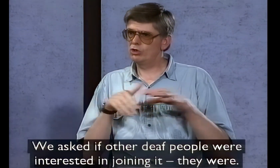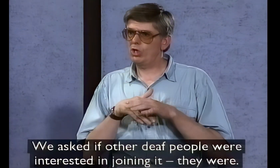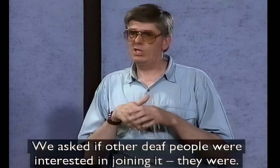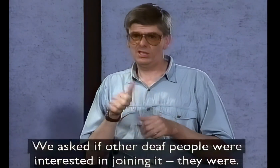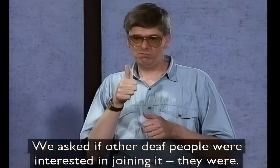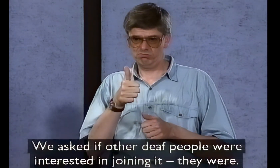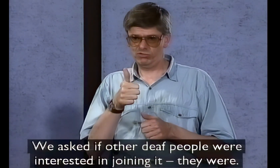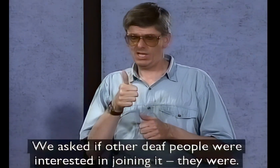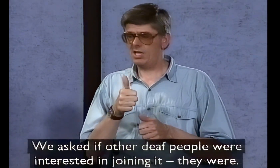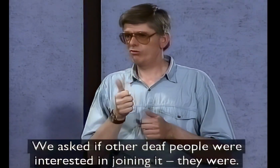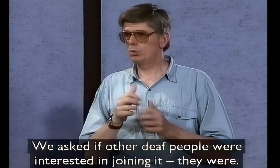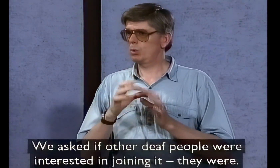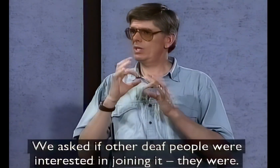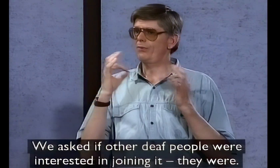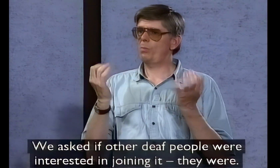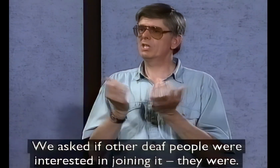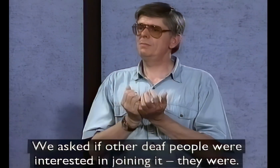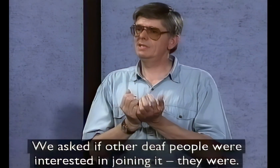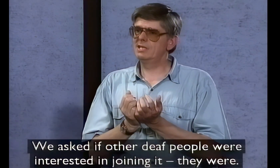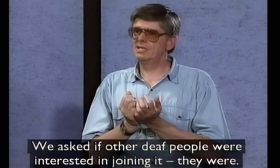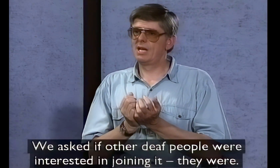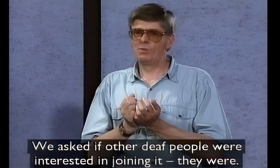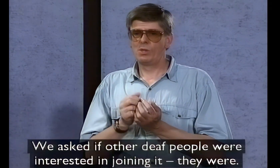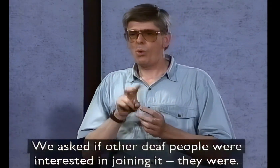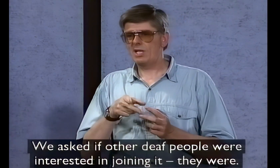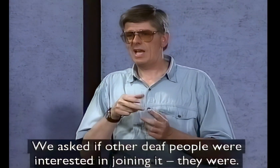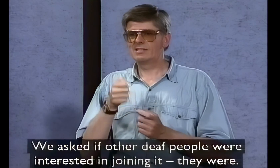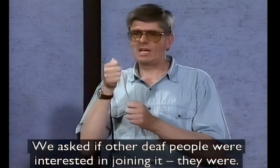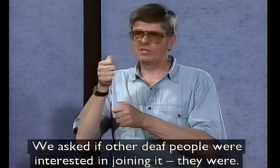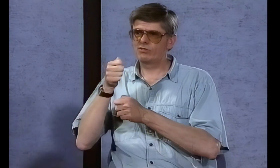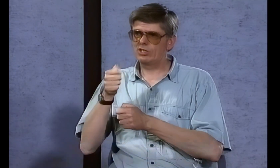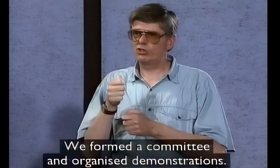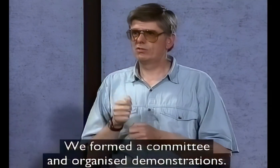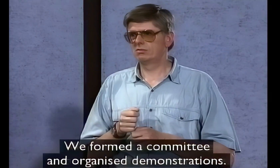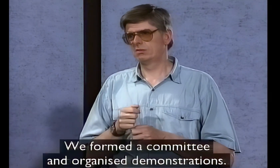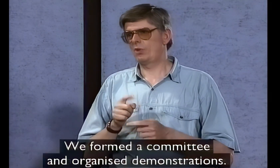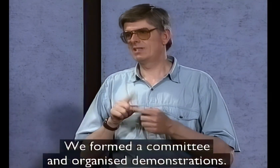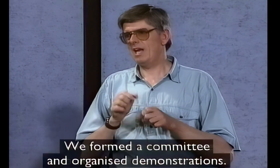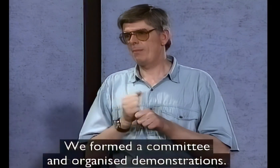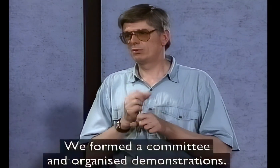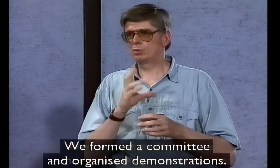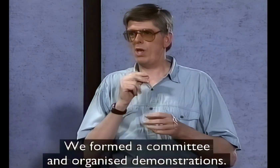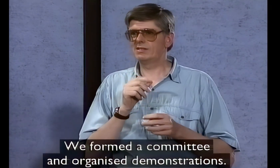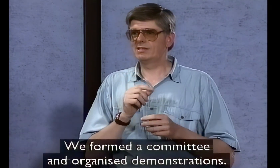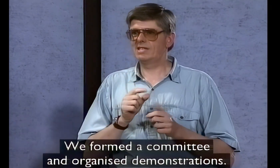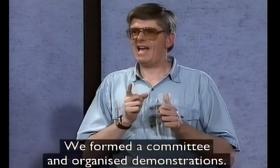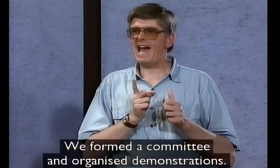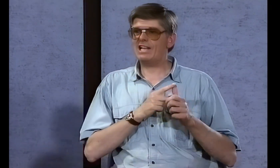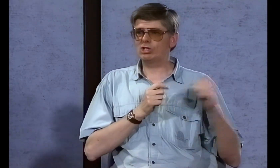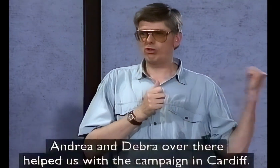if other deaf people were interested in joining it. They were. When we formed a committee, organised demonstrations.